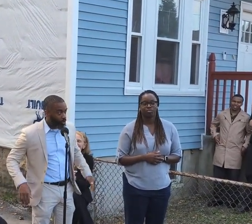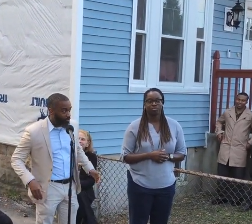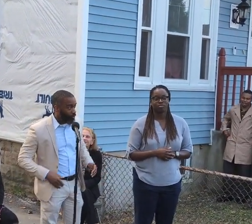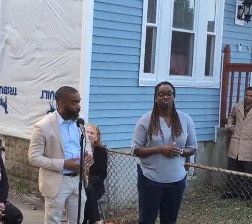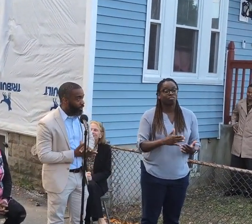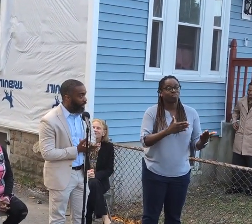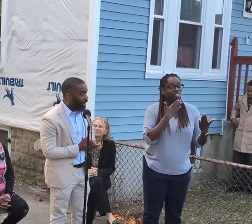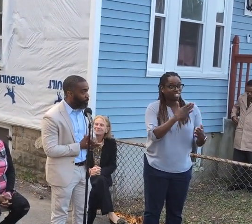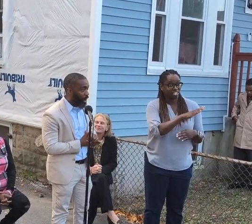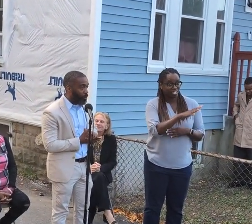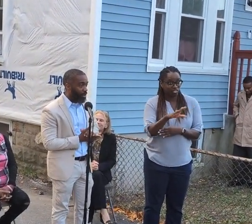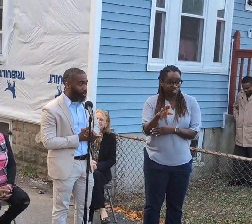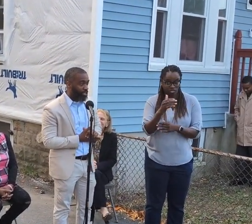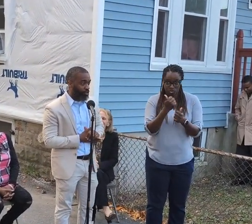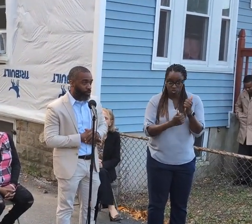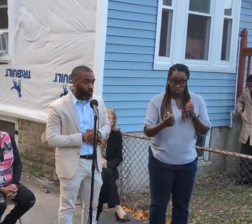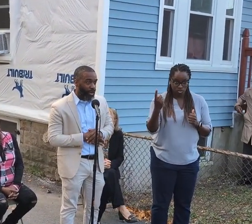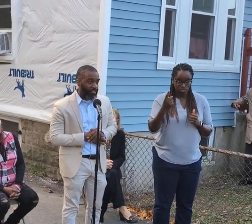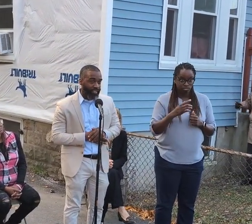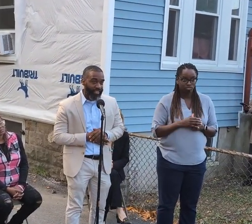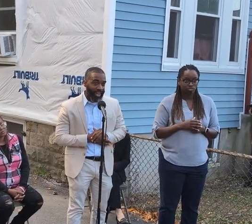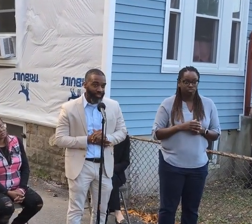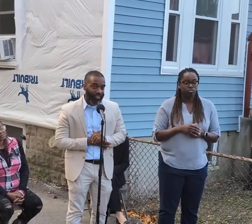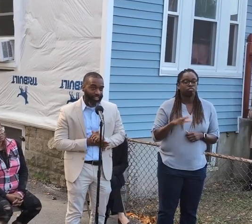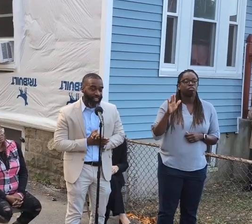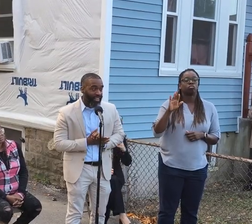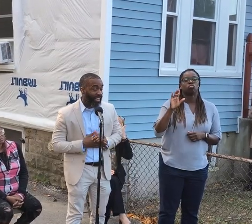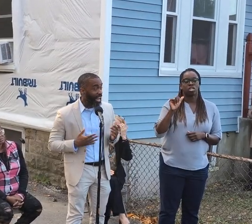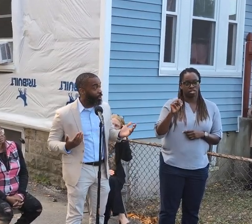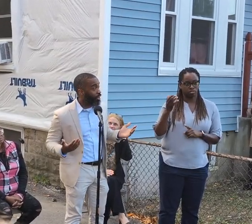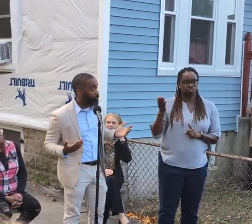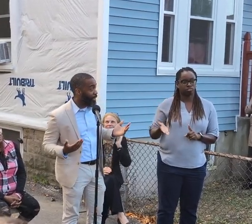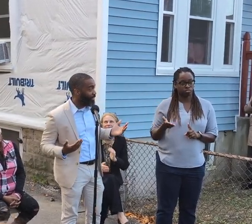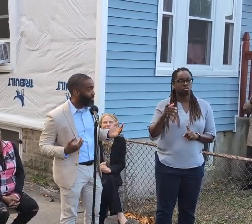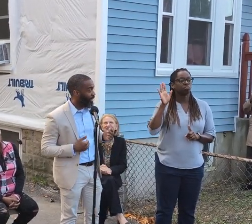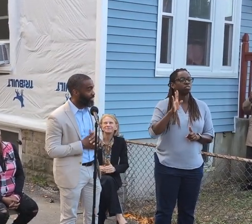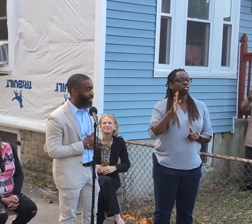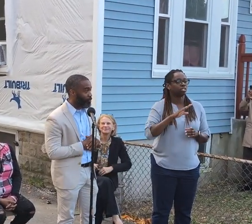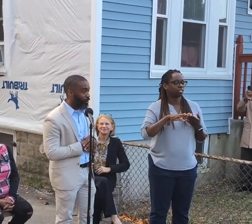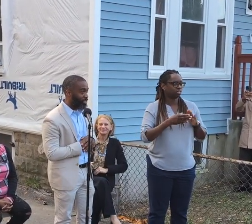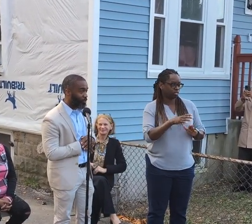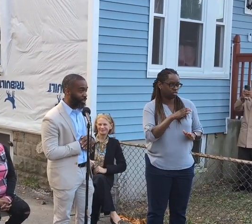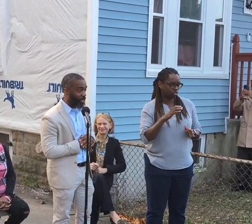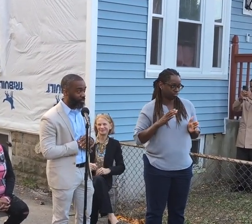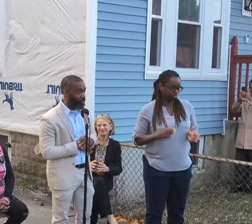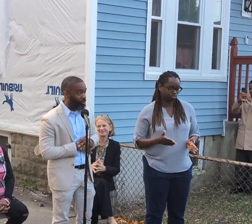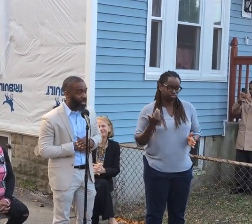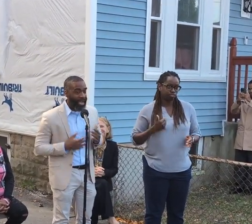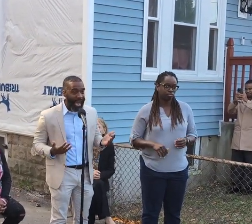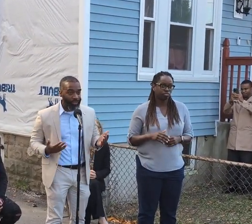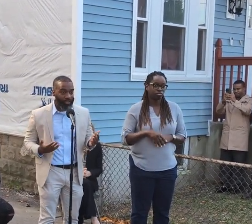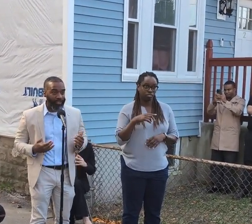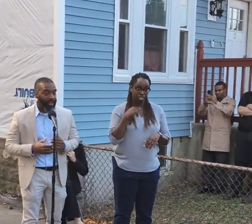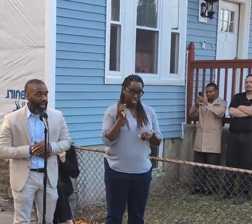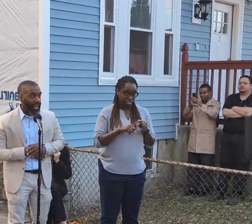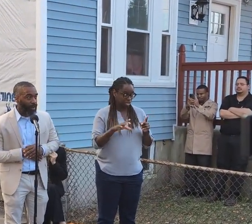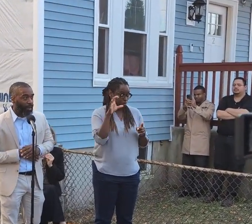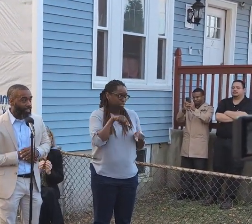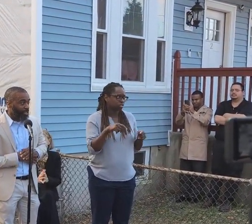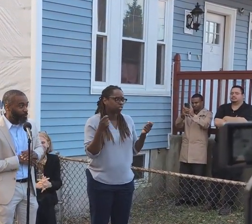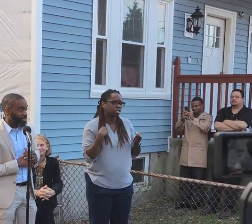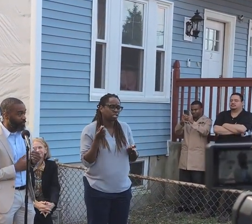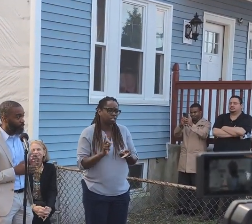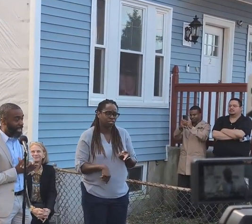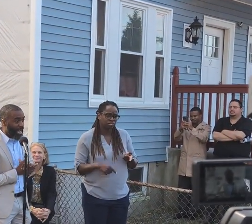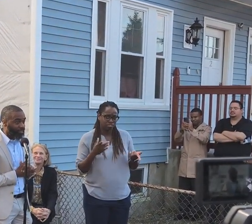Good afternoon, everyone. Brian Worrell, District 4, Boston City Councilor. And I couldn't miss a celebration when it comes to housing.